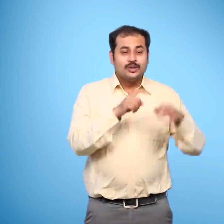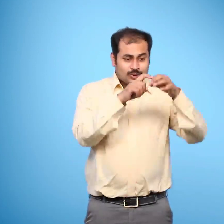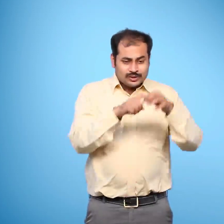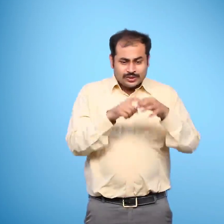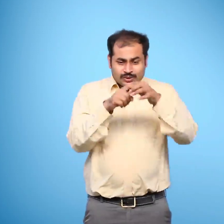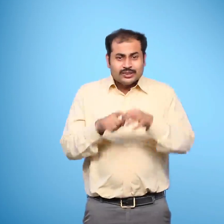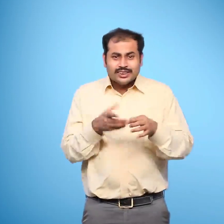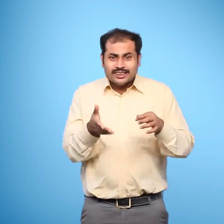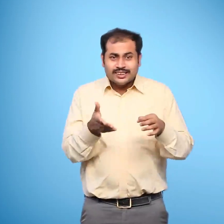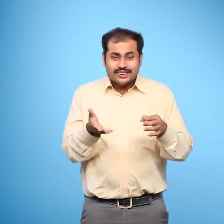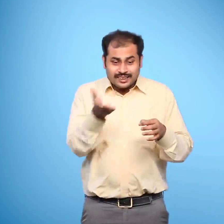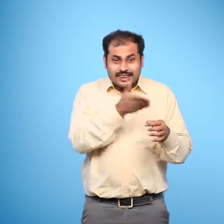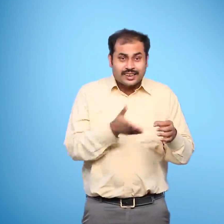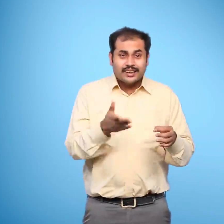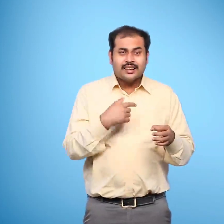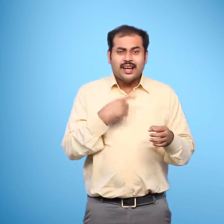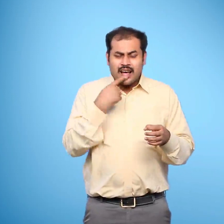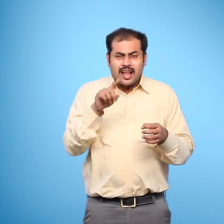Let children do these sums by adding mentally.